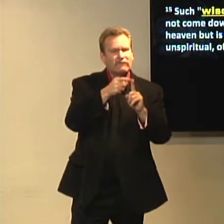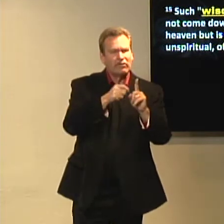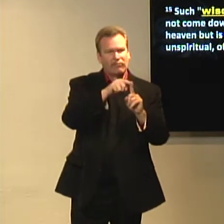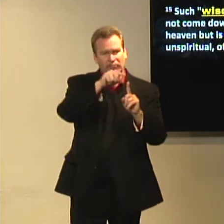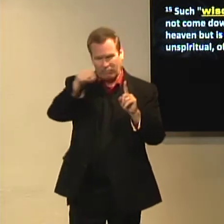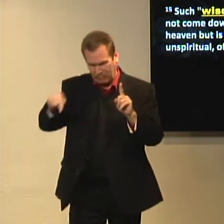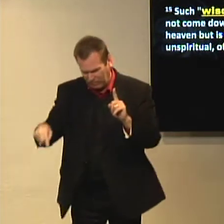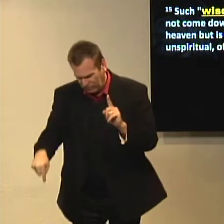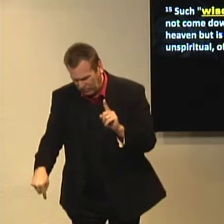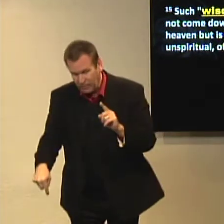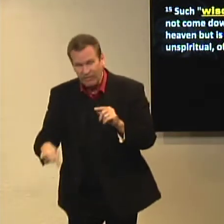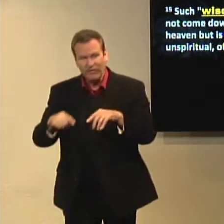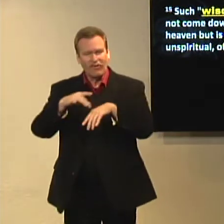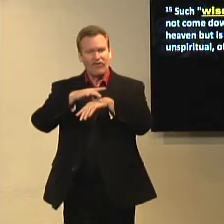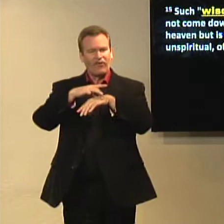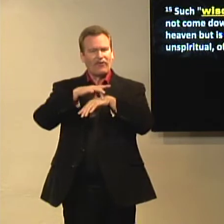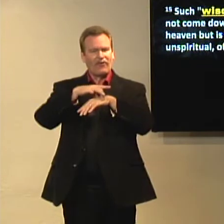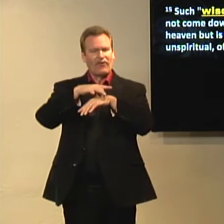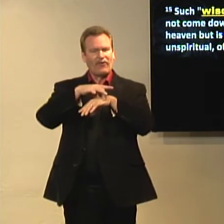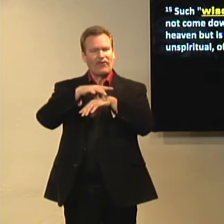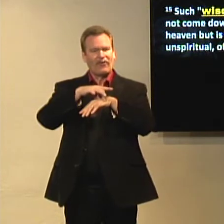does not come down from heaven, but is earthly.